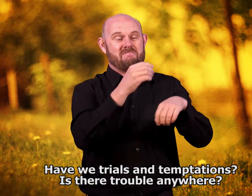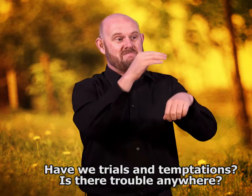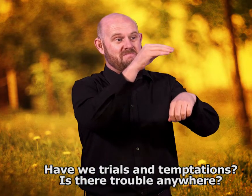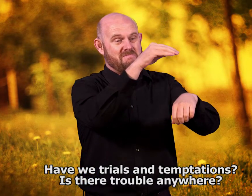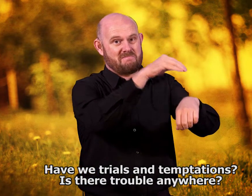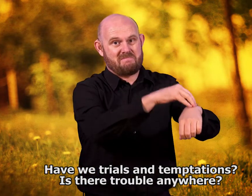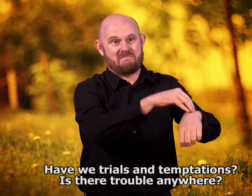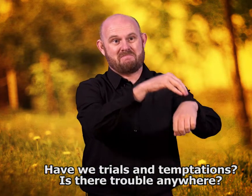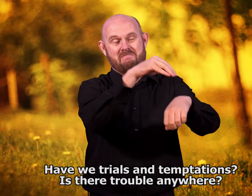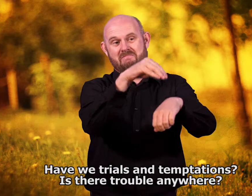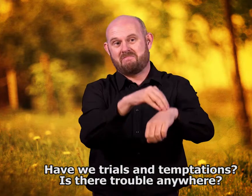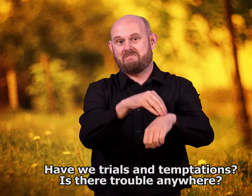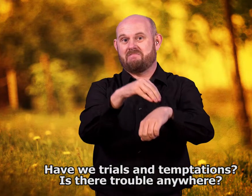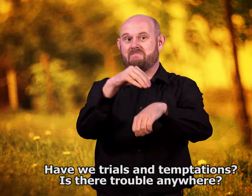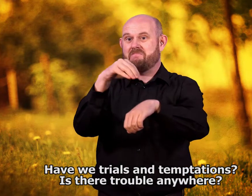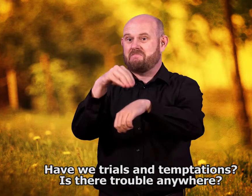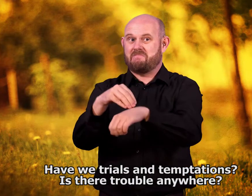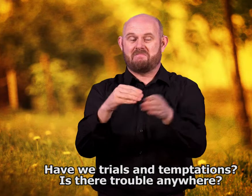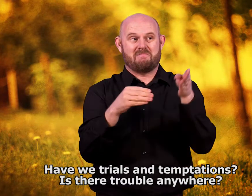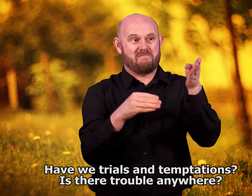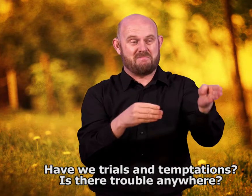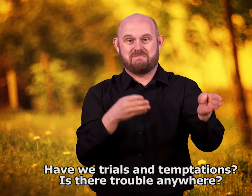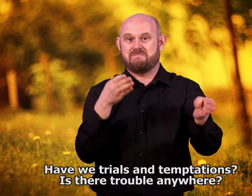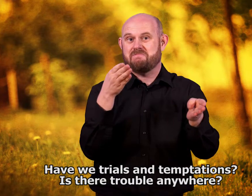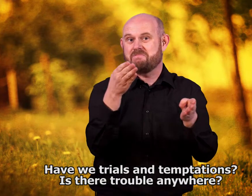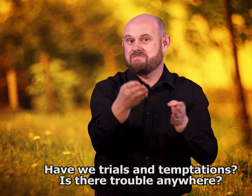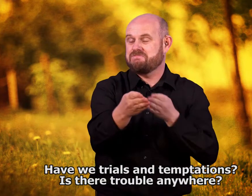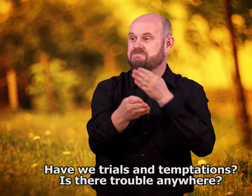Is there trouble anywhere?